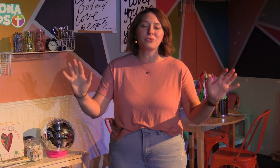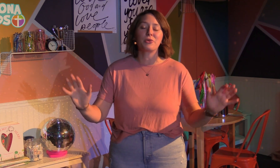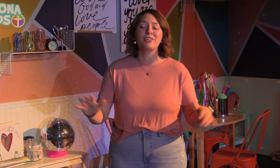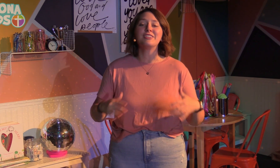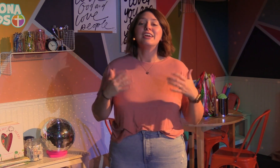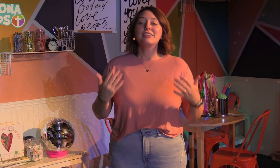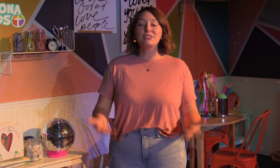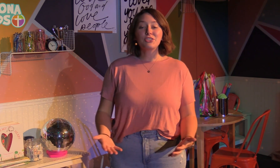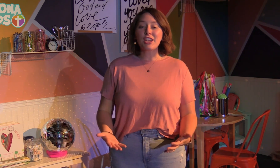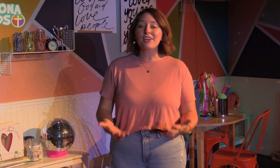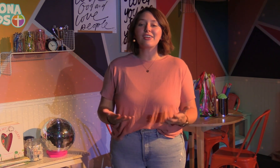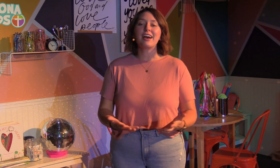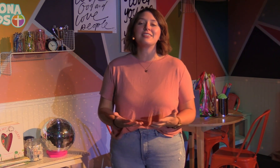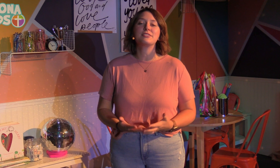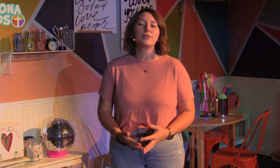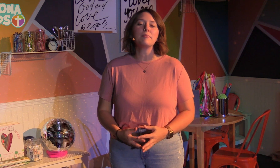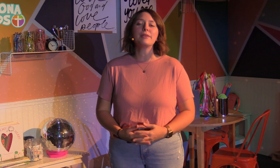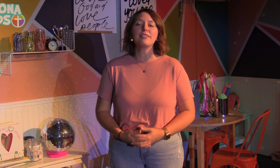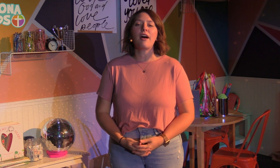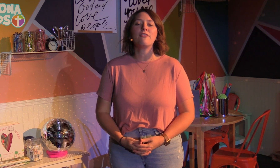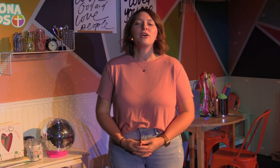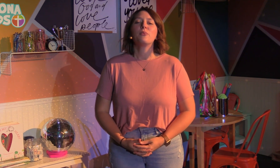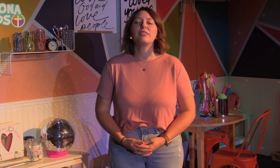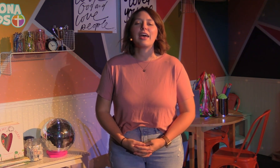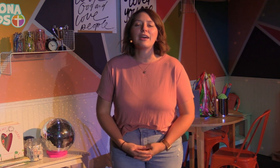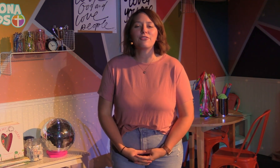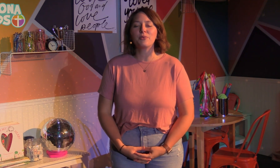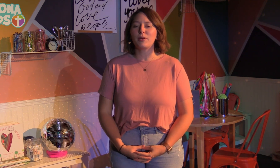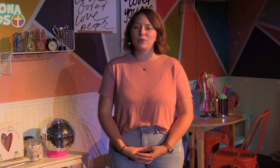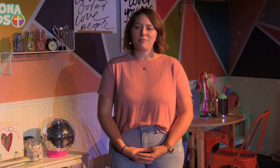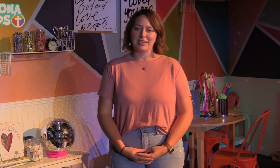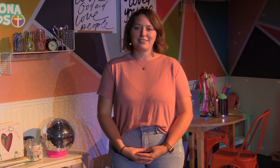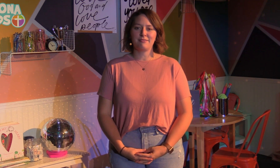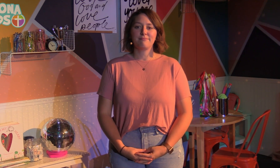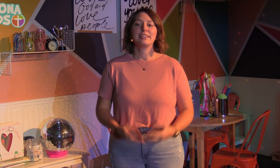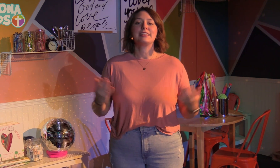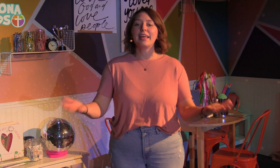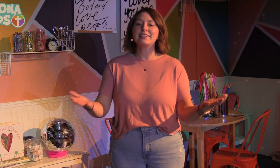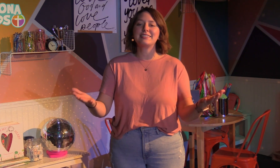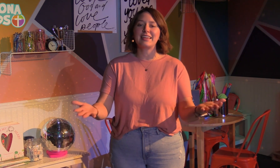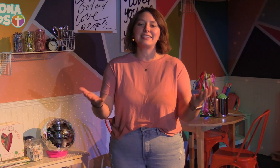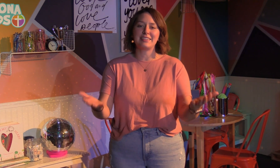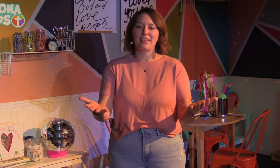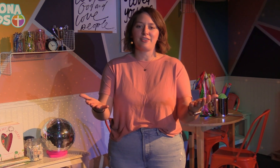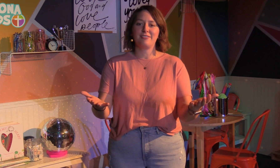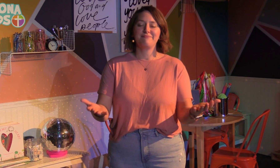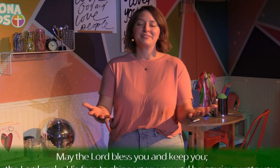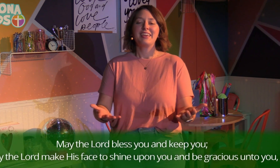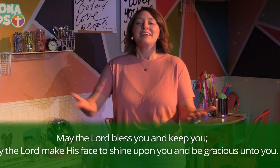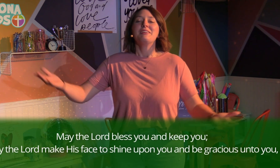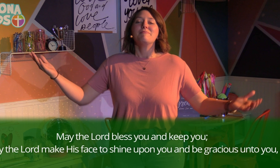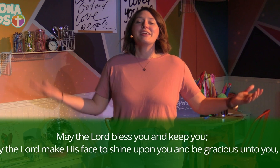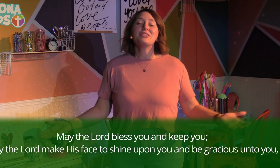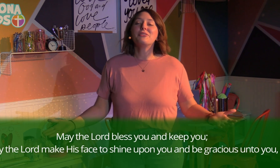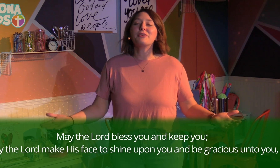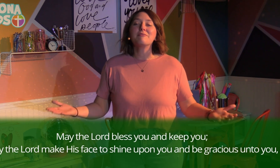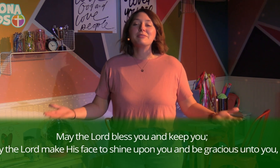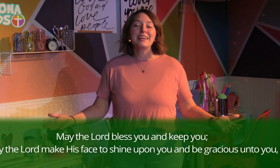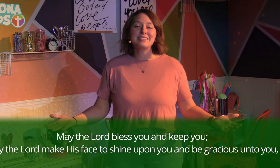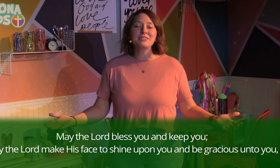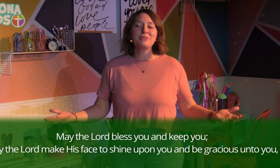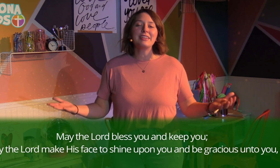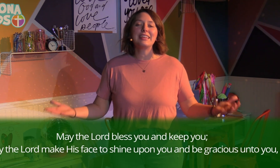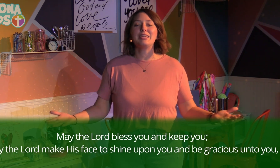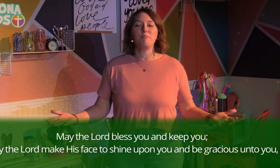out into the world to share God's great big love with everyone we meet. Let's say it together. May the